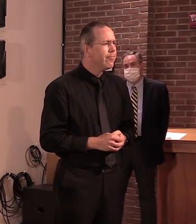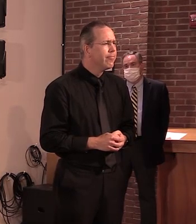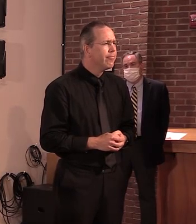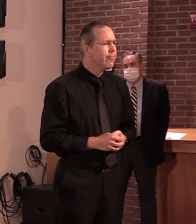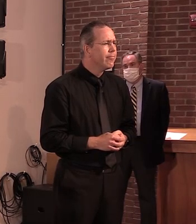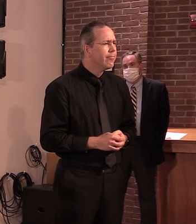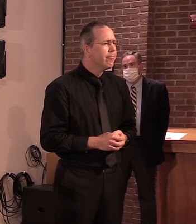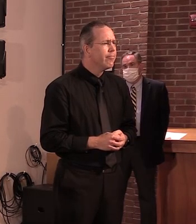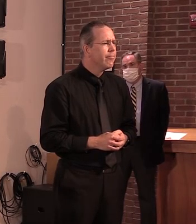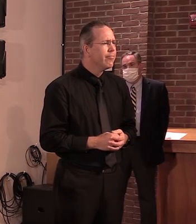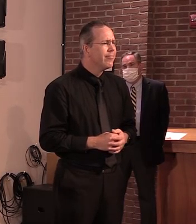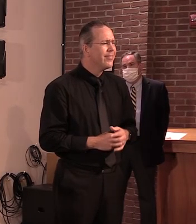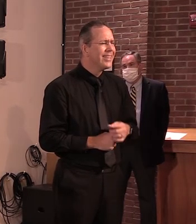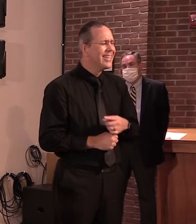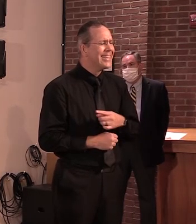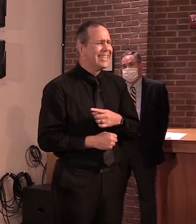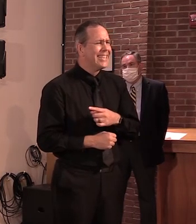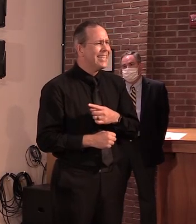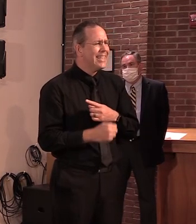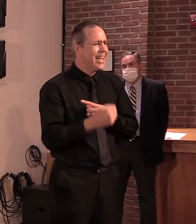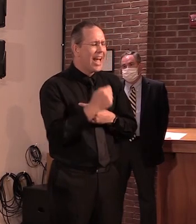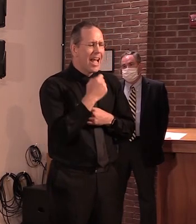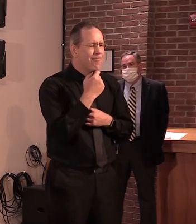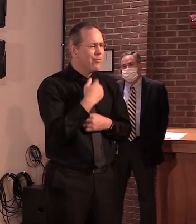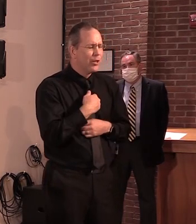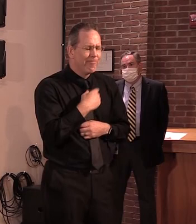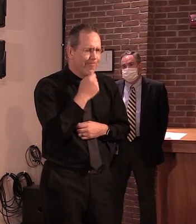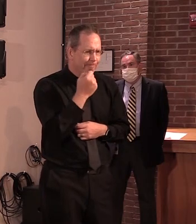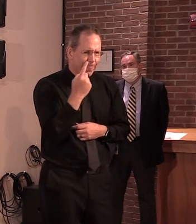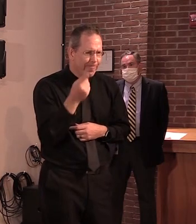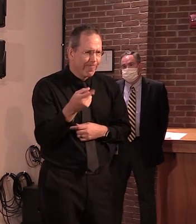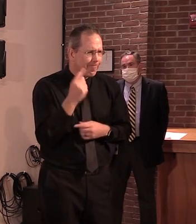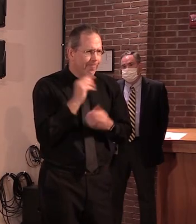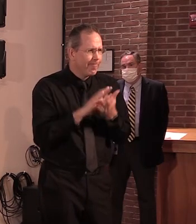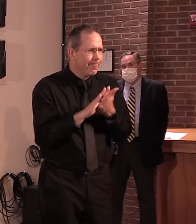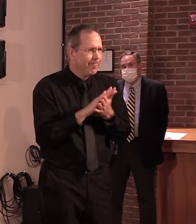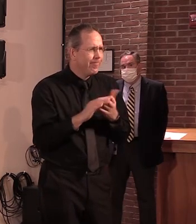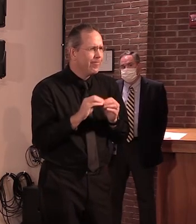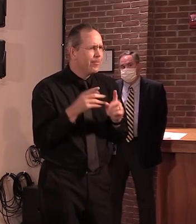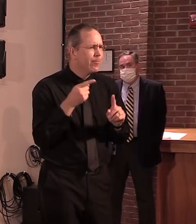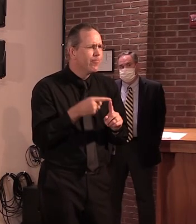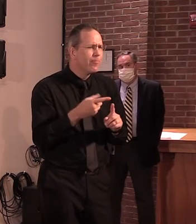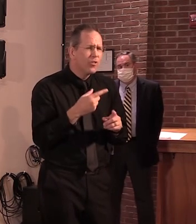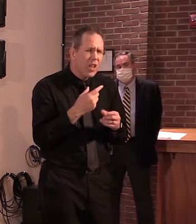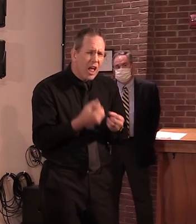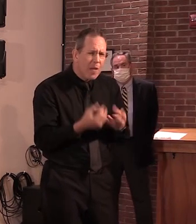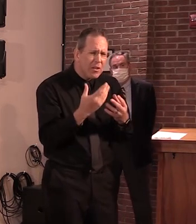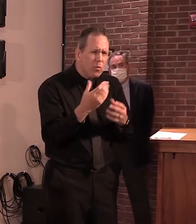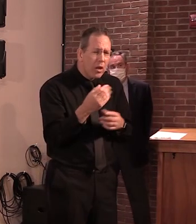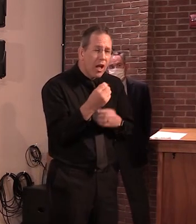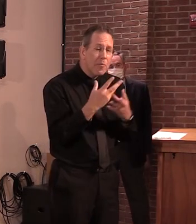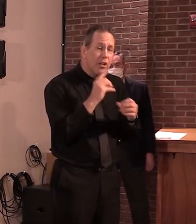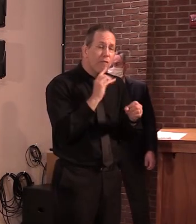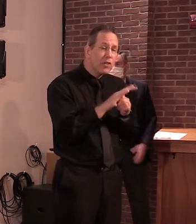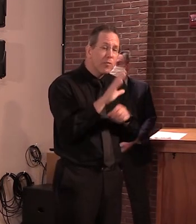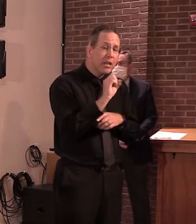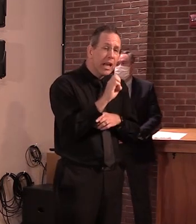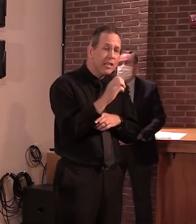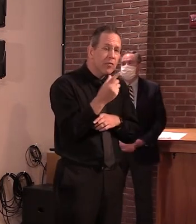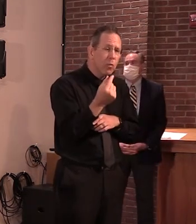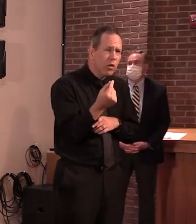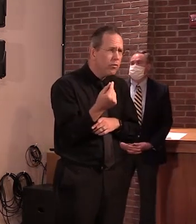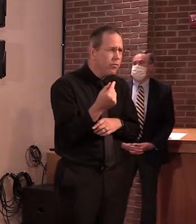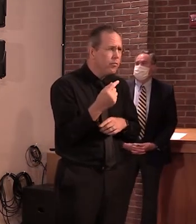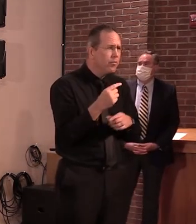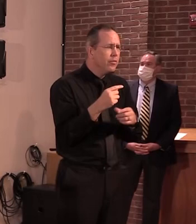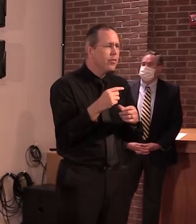that some of the states are following different guidelines from the CDC that allow for presumed cases and kind of a broad definition. So do you know how many confirmed cases there are in death? How many confirmed cases we have had in lab confirmed? Lab tested. Oh,